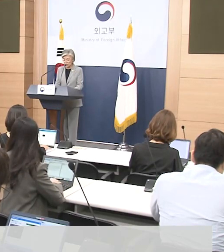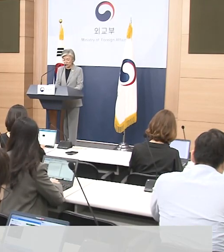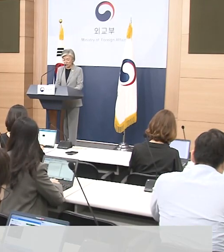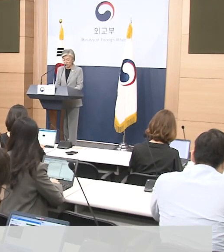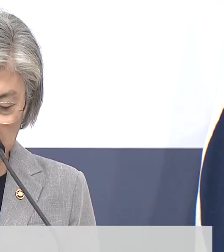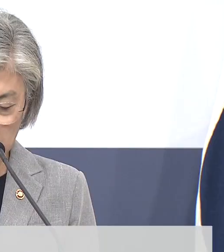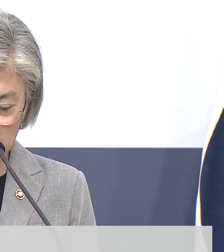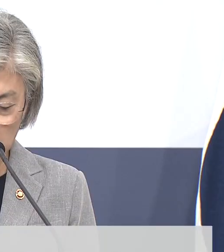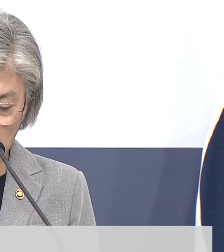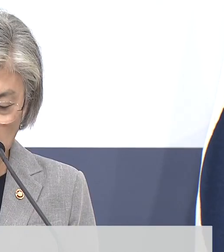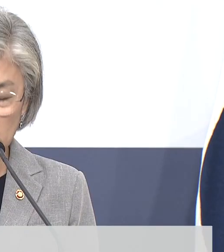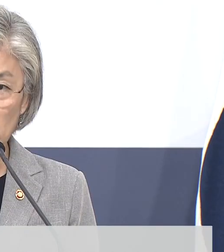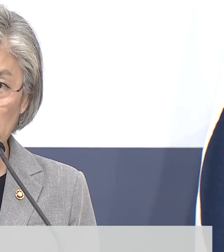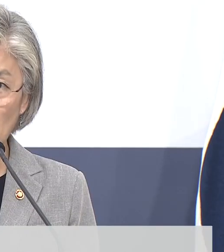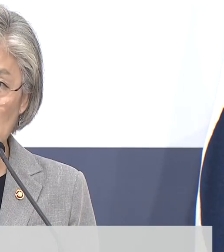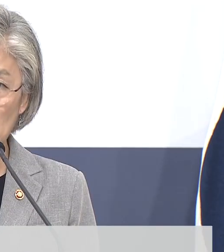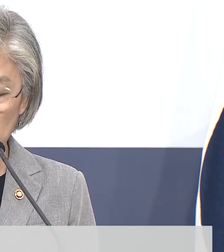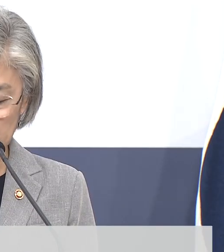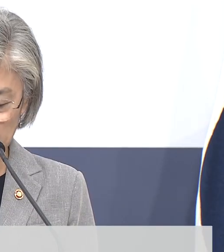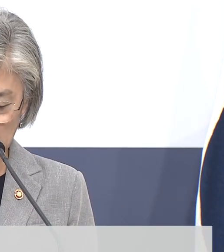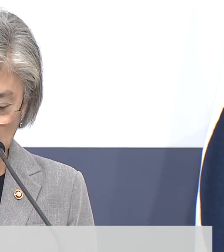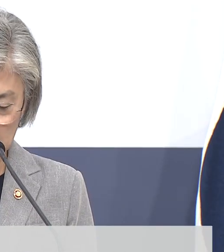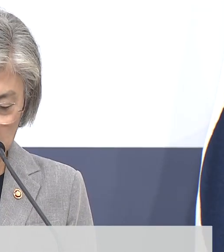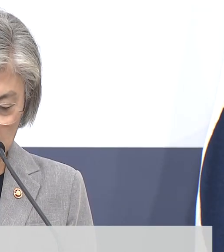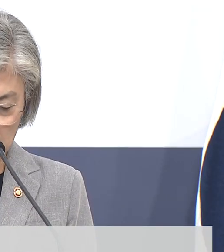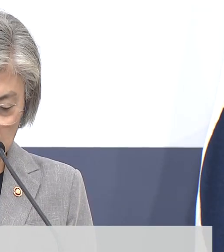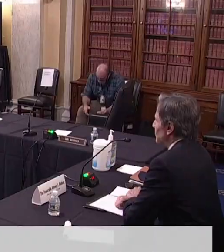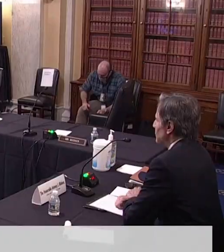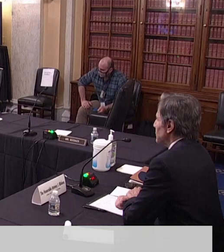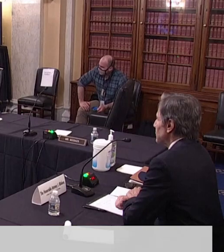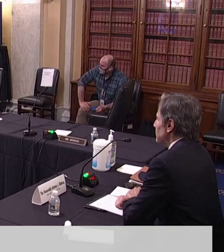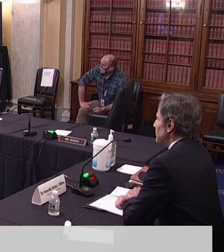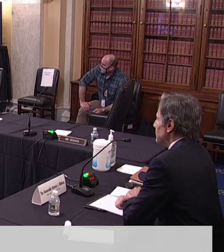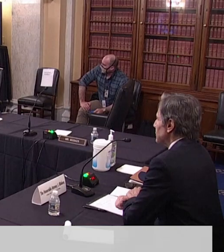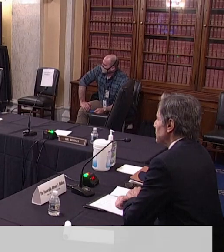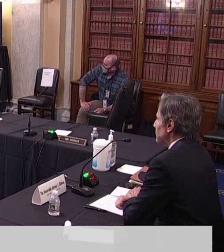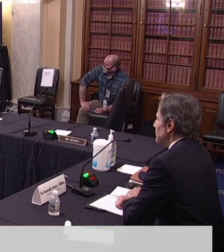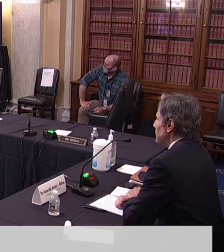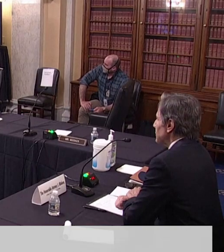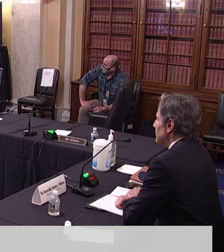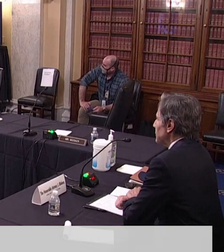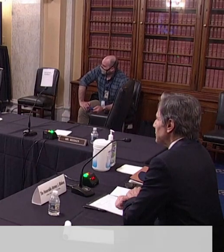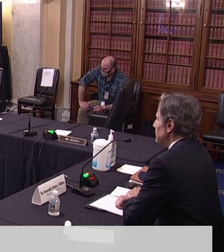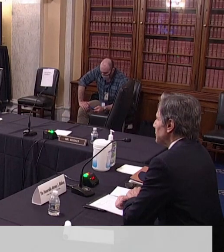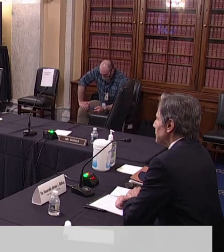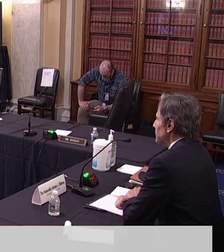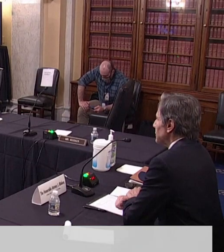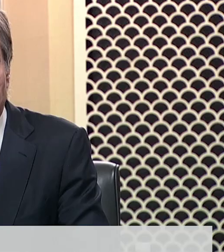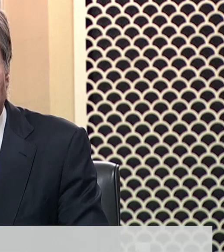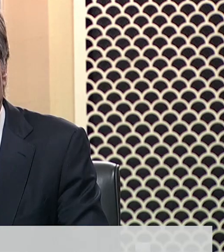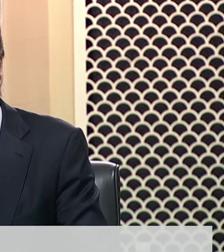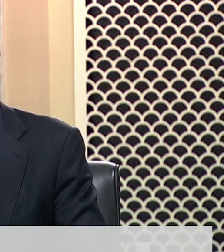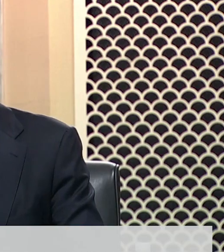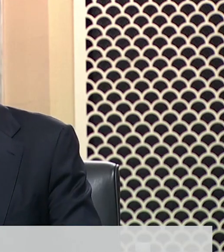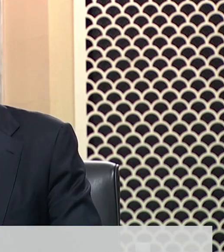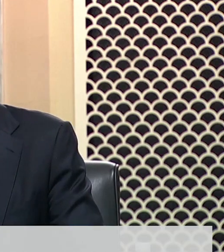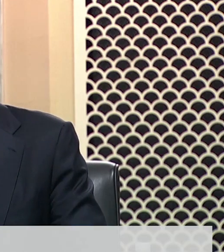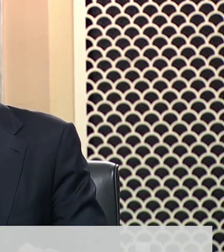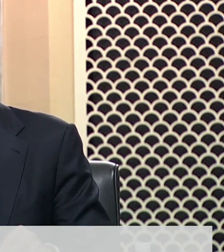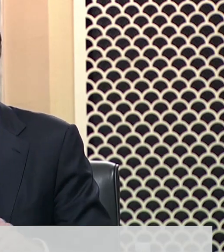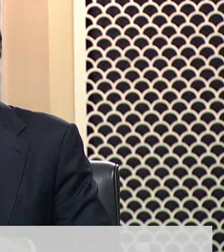the opportunity to reaffirm the South Korea-U.S. alliance and close cooperation on many fronts. And it was